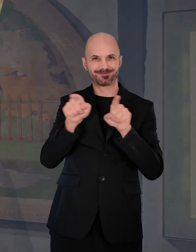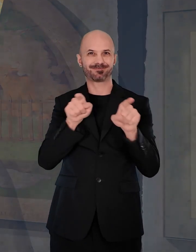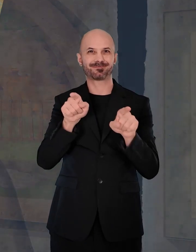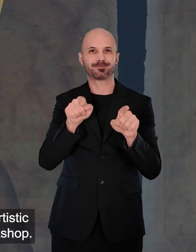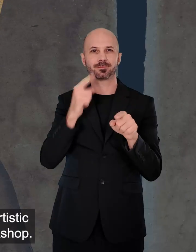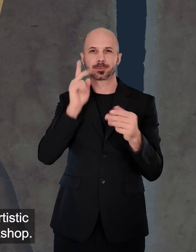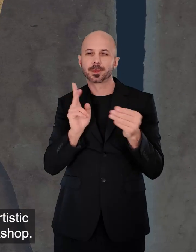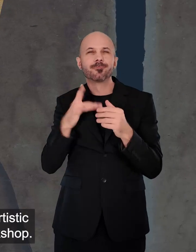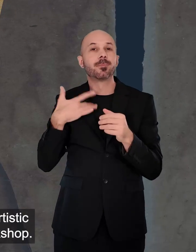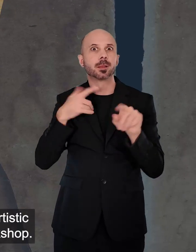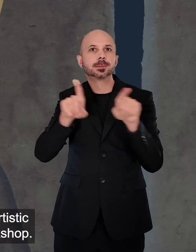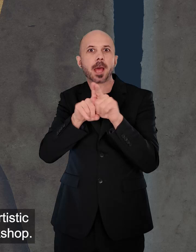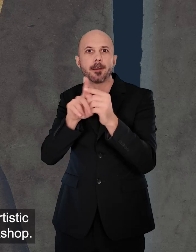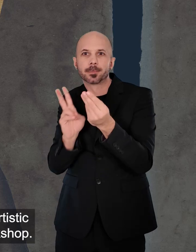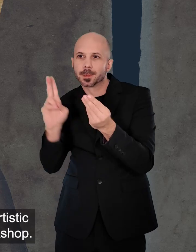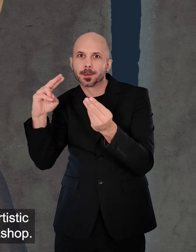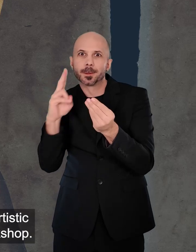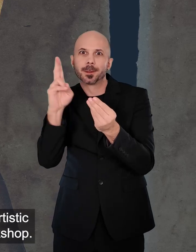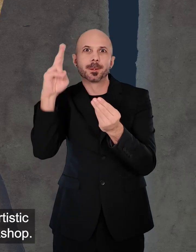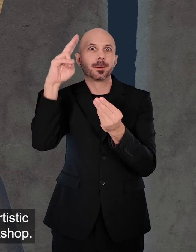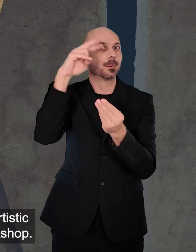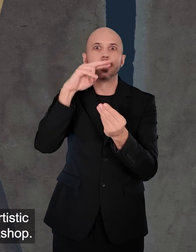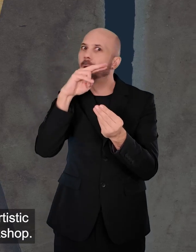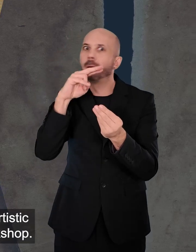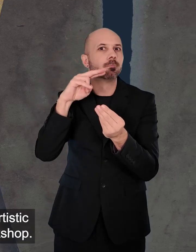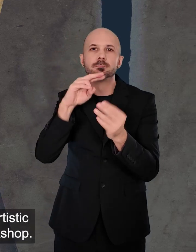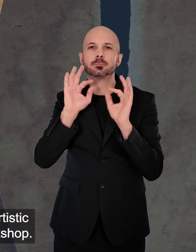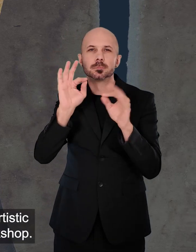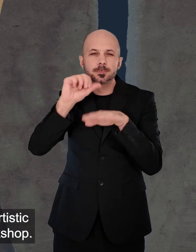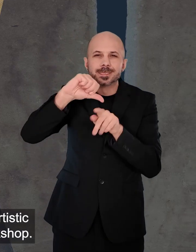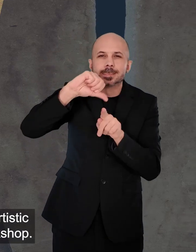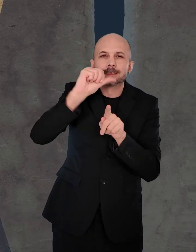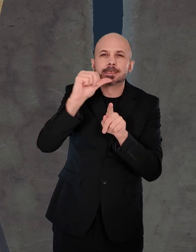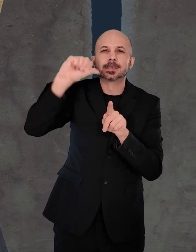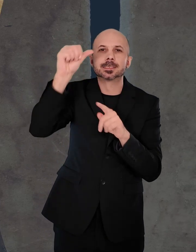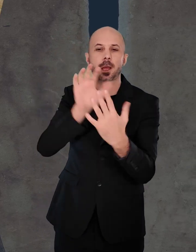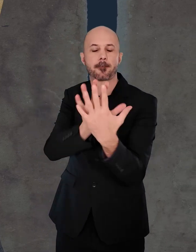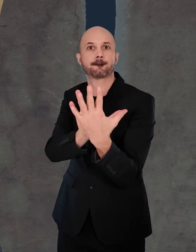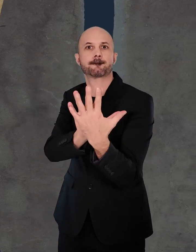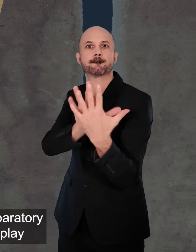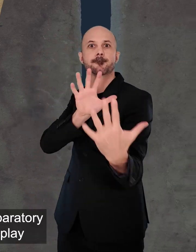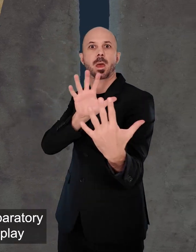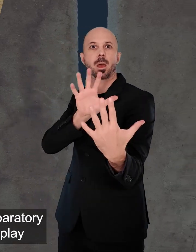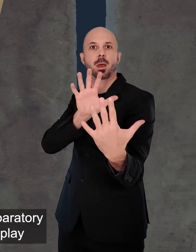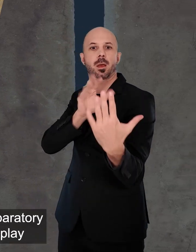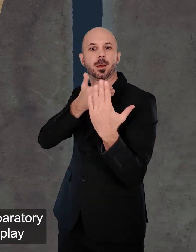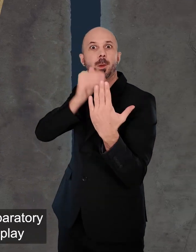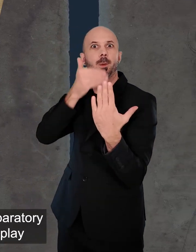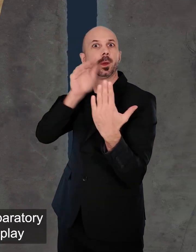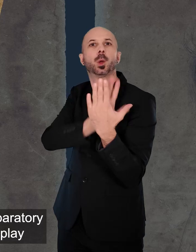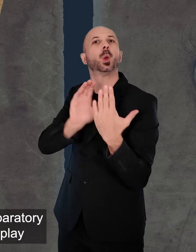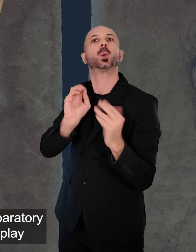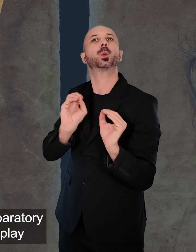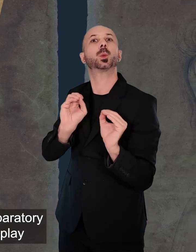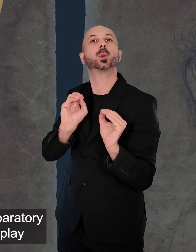center, important evidence of the artistic procedures used in the workshop. The two drawings are